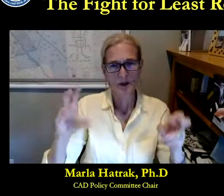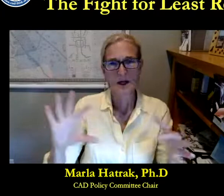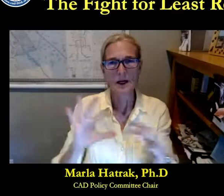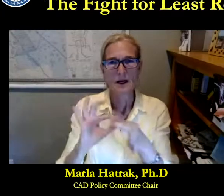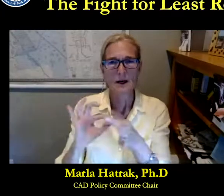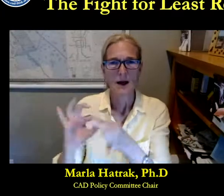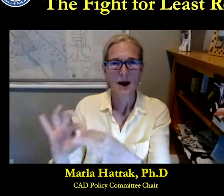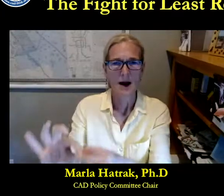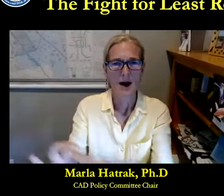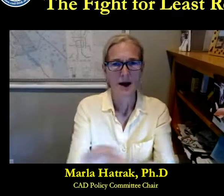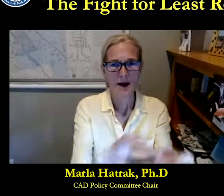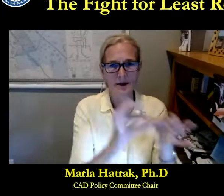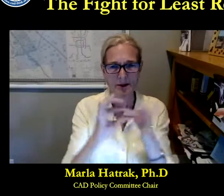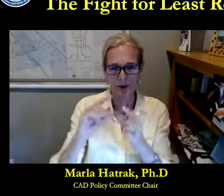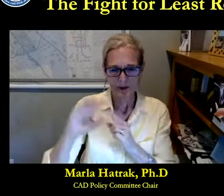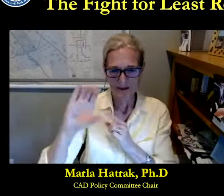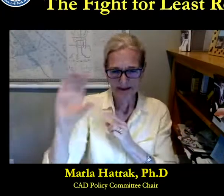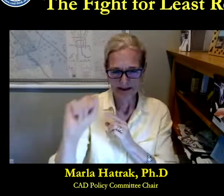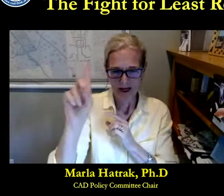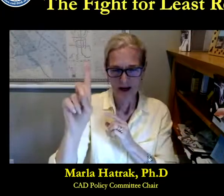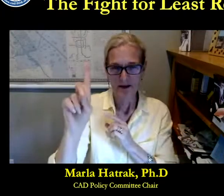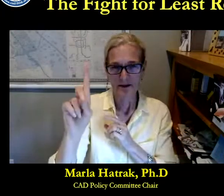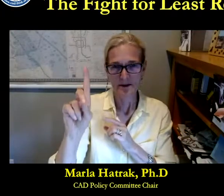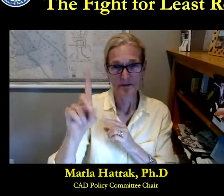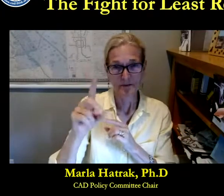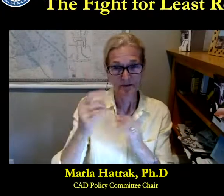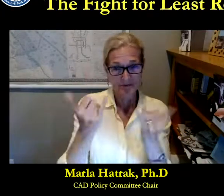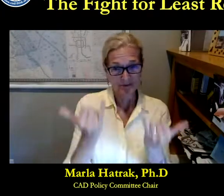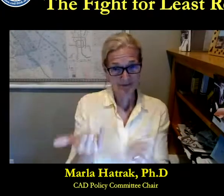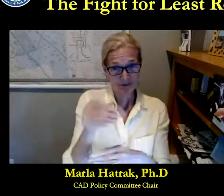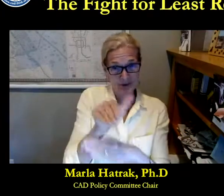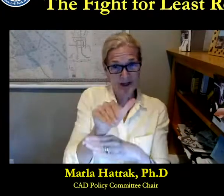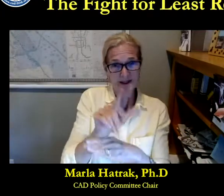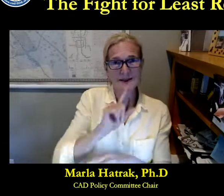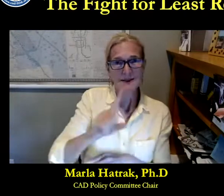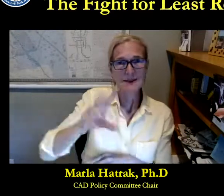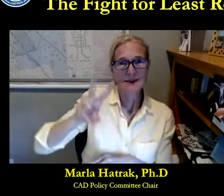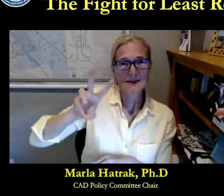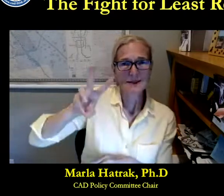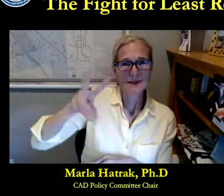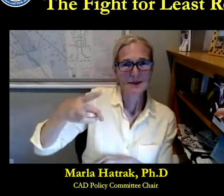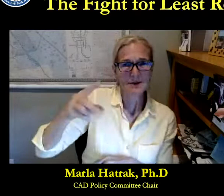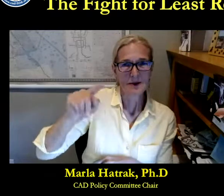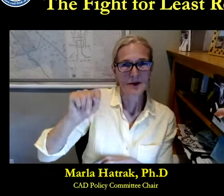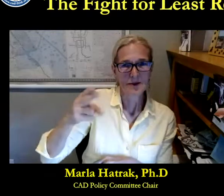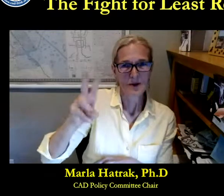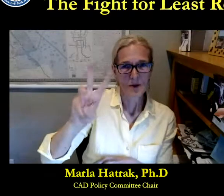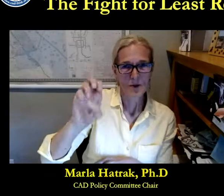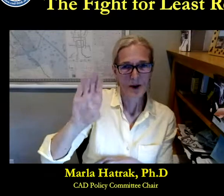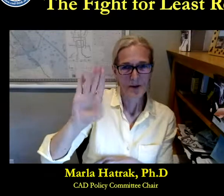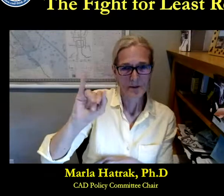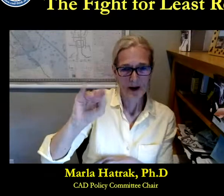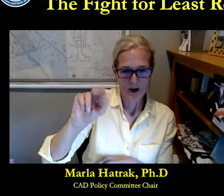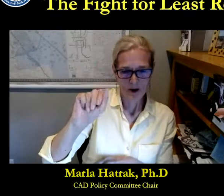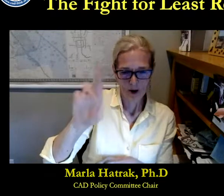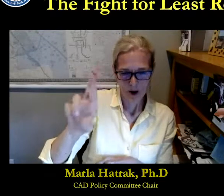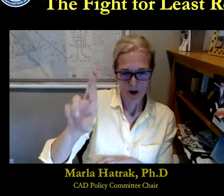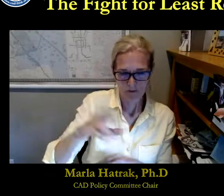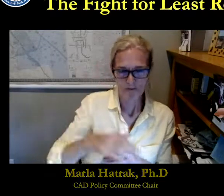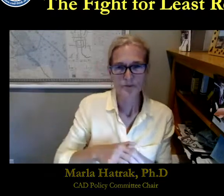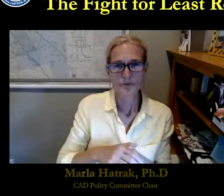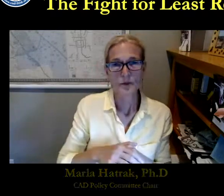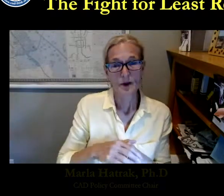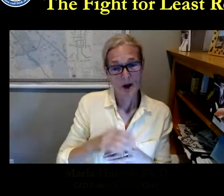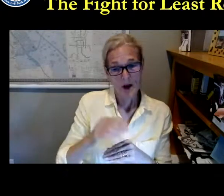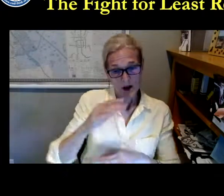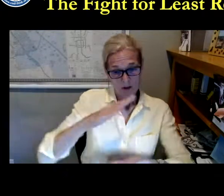Welcome to CAD's platform called Connecting to CAD.